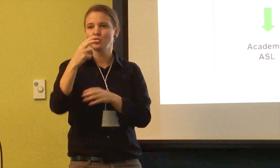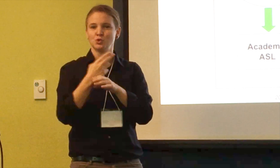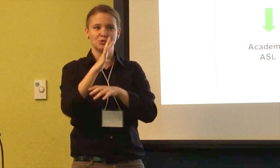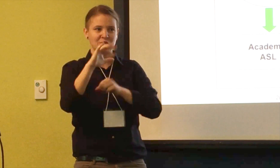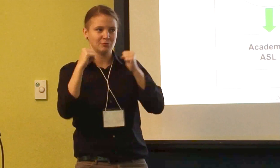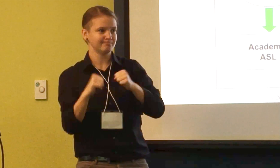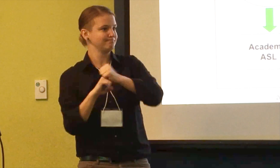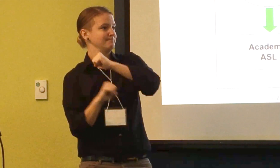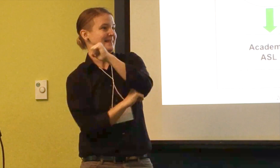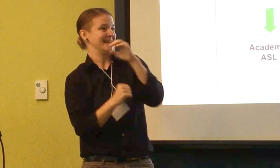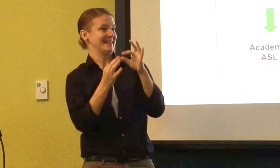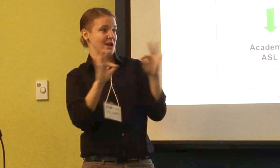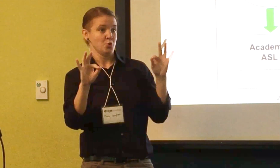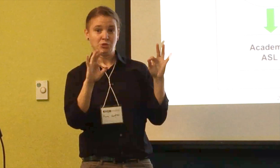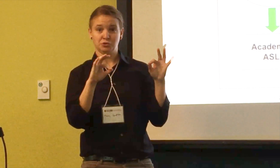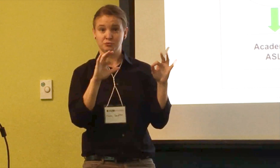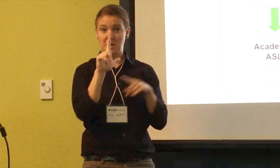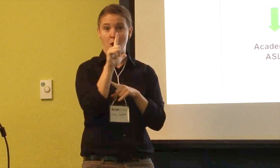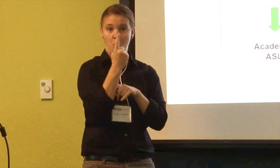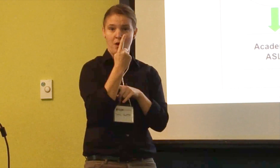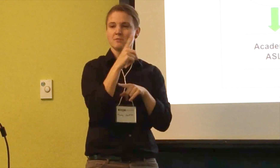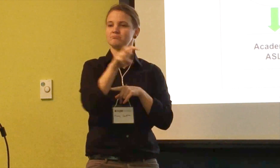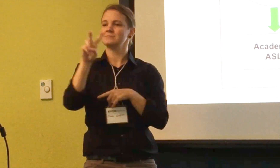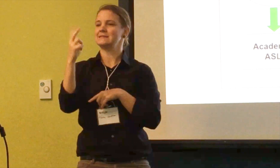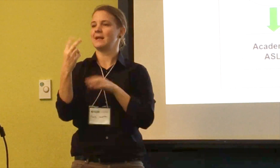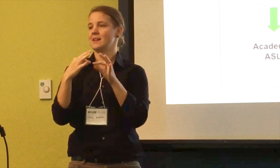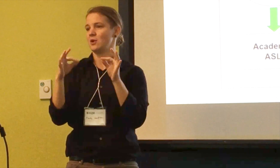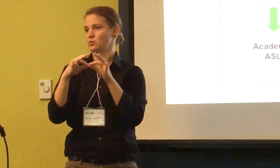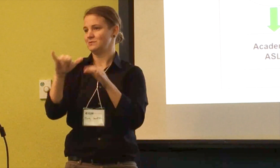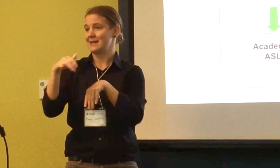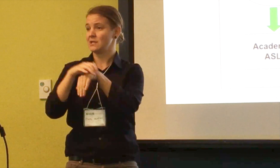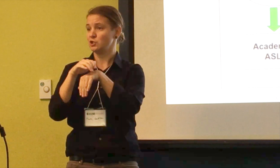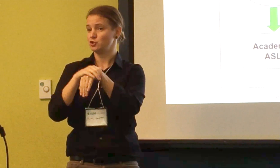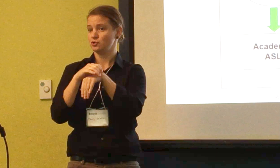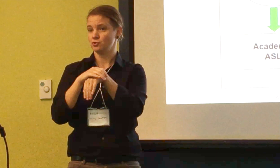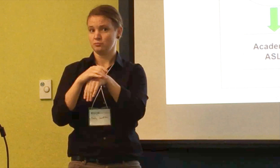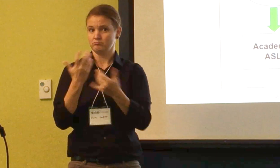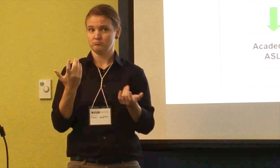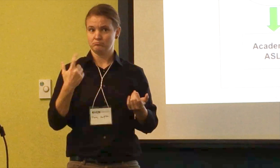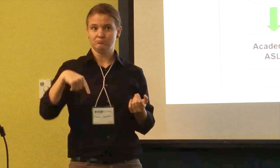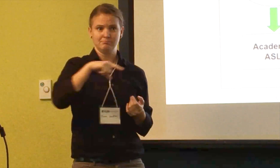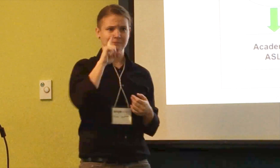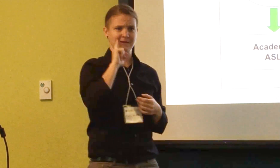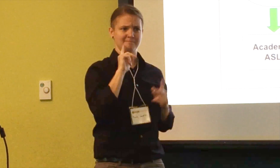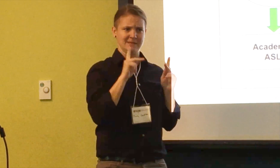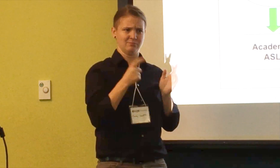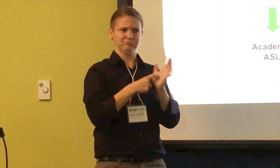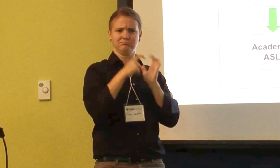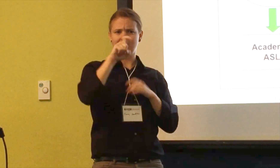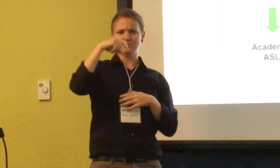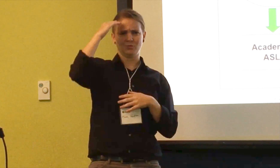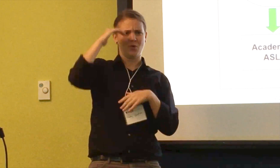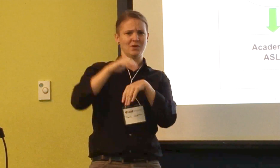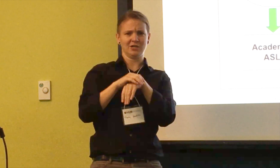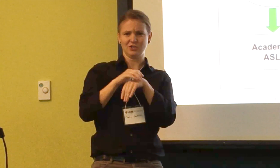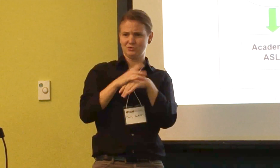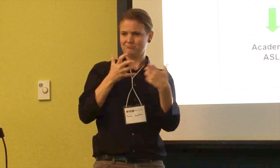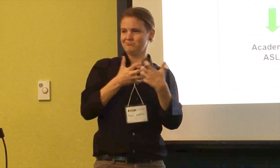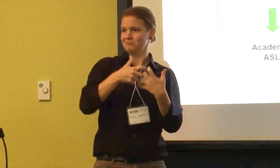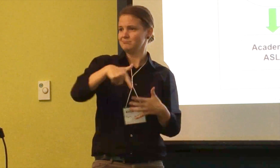against these more powerful vocabulary items in ASL, rather than having to move immediately into our second language in